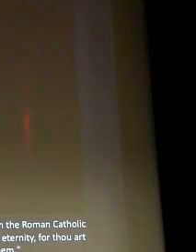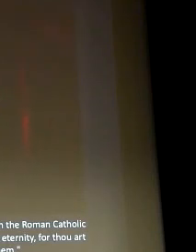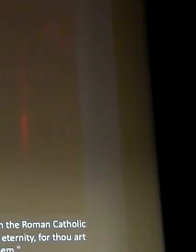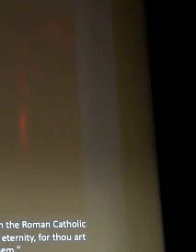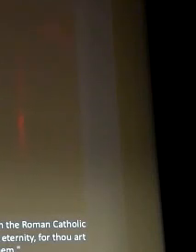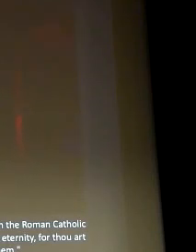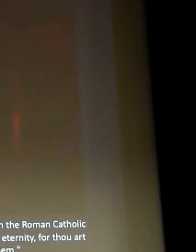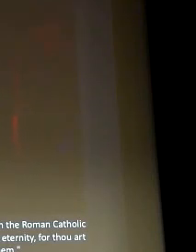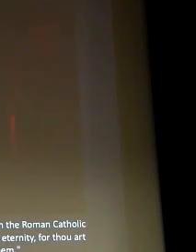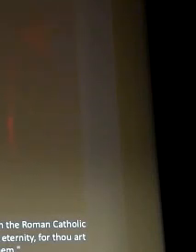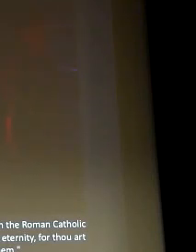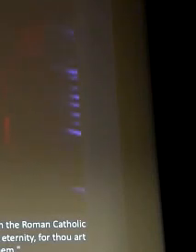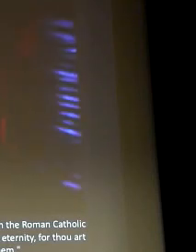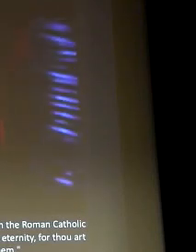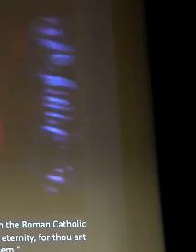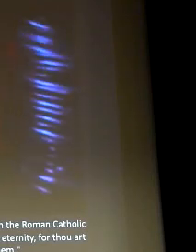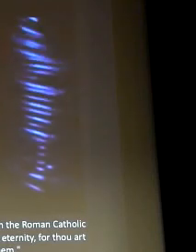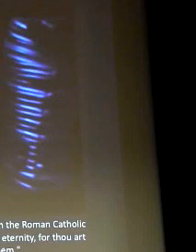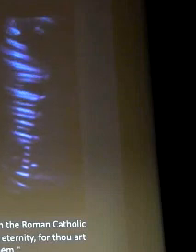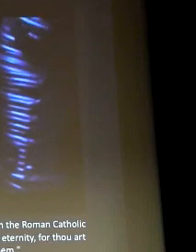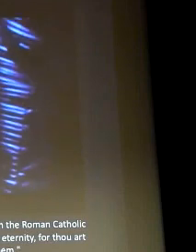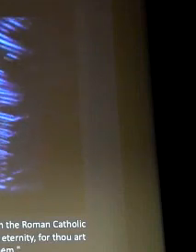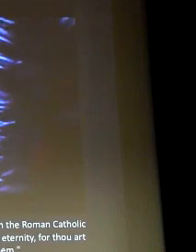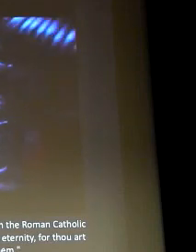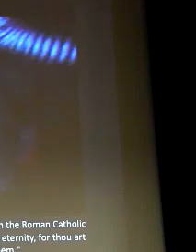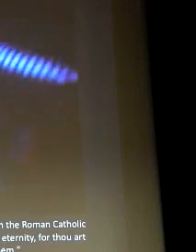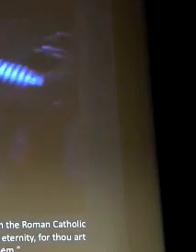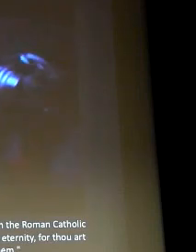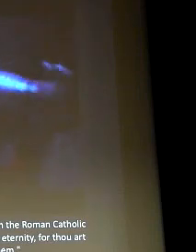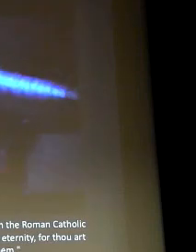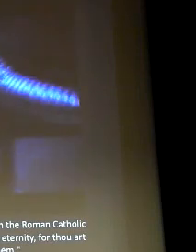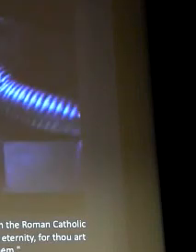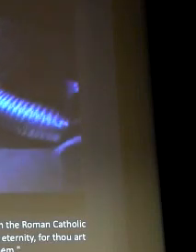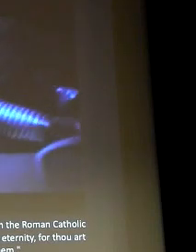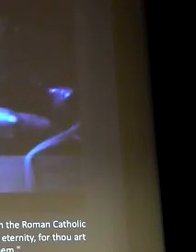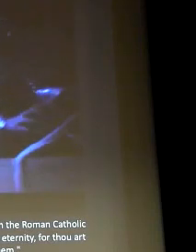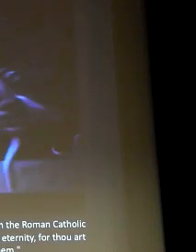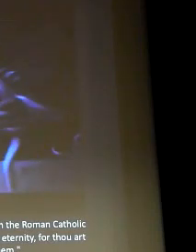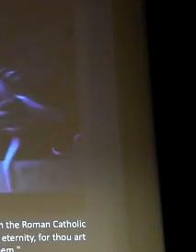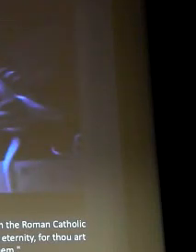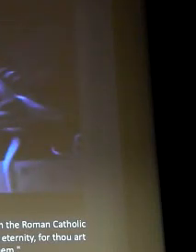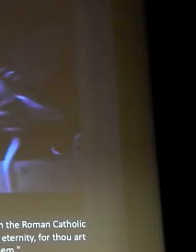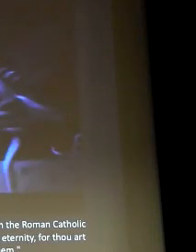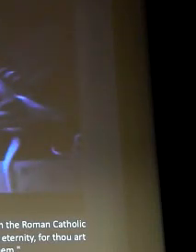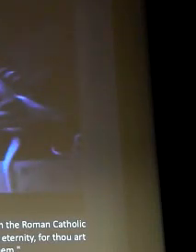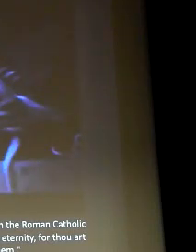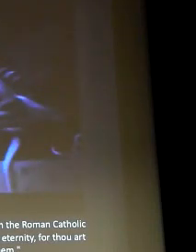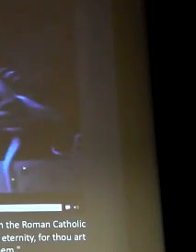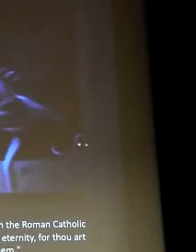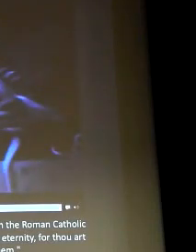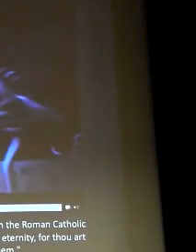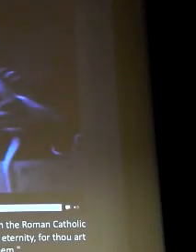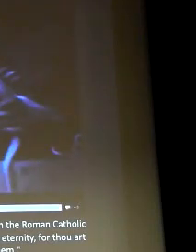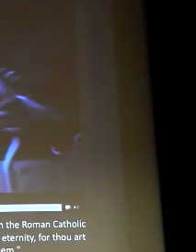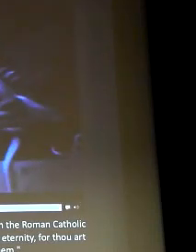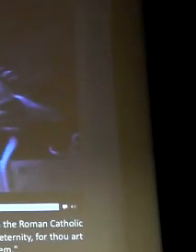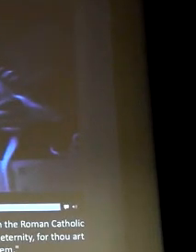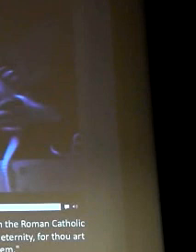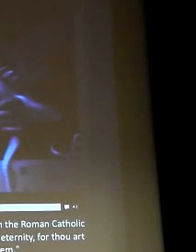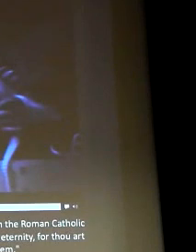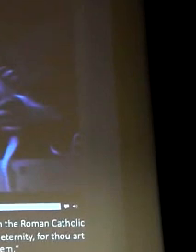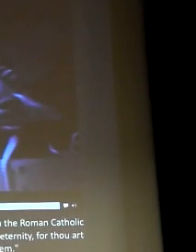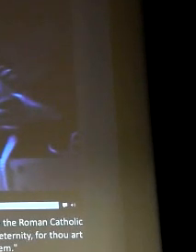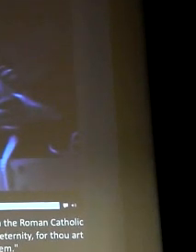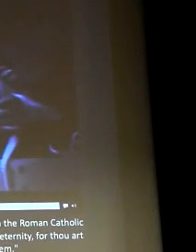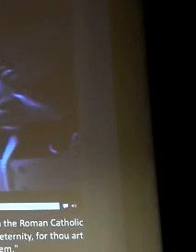didn't know what the singers were singing, you'd be understandable if you would mistake this